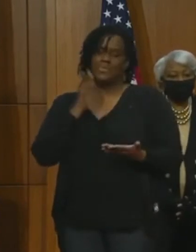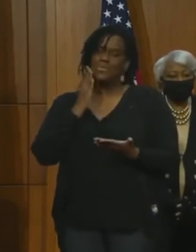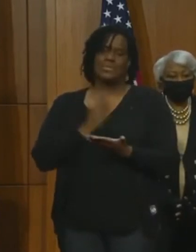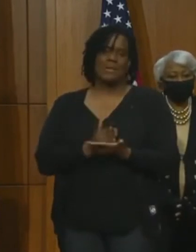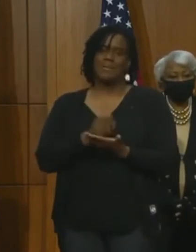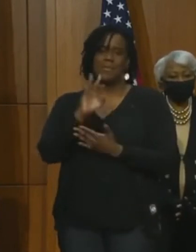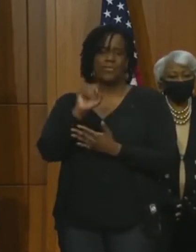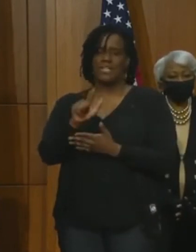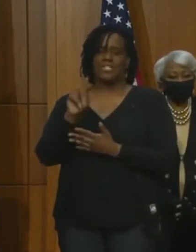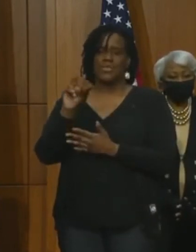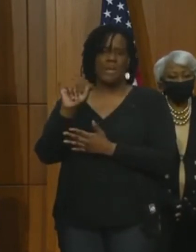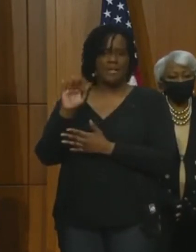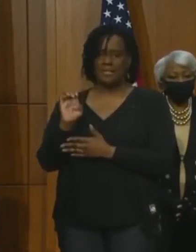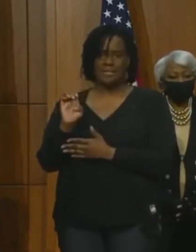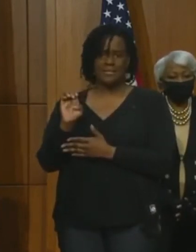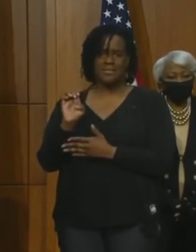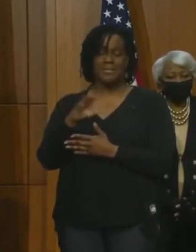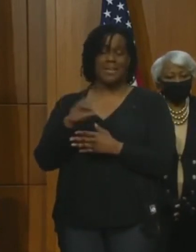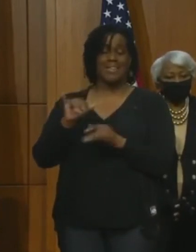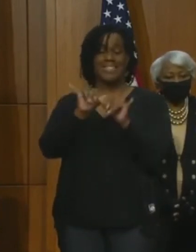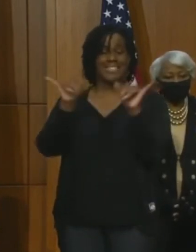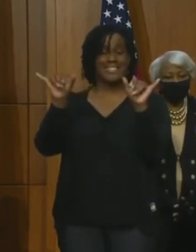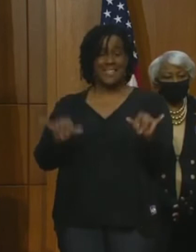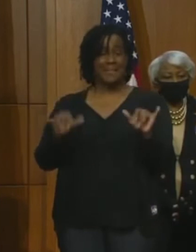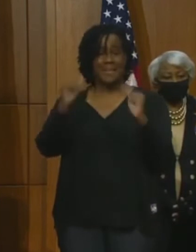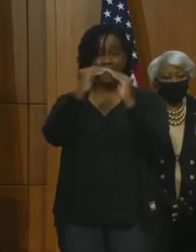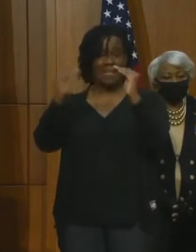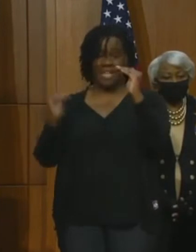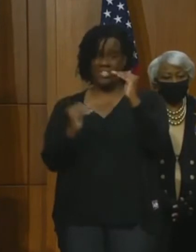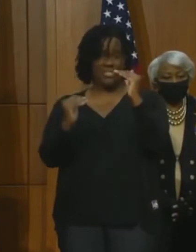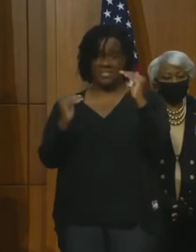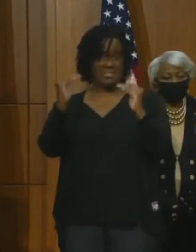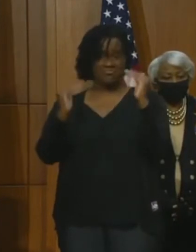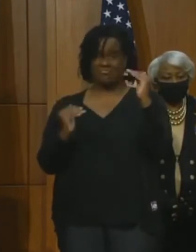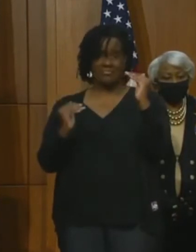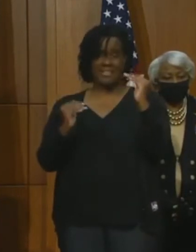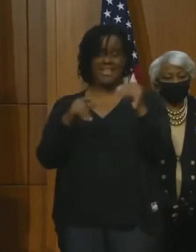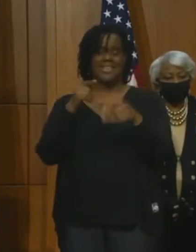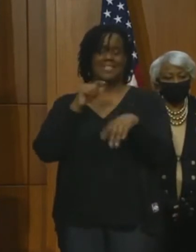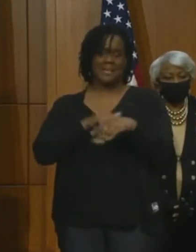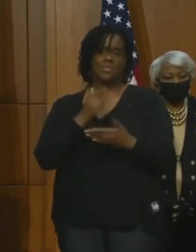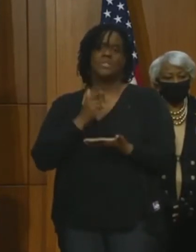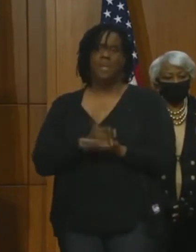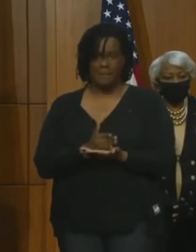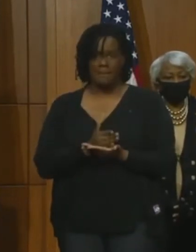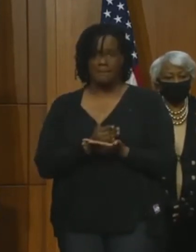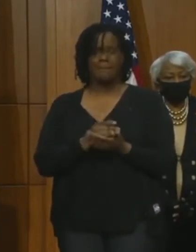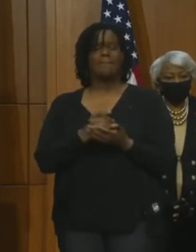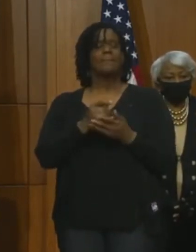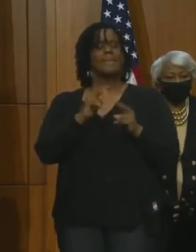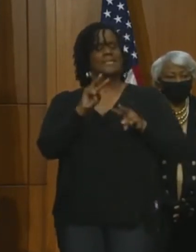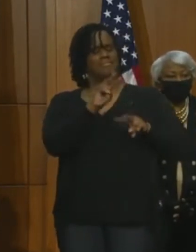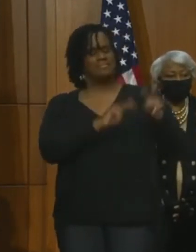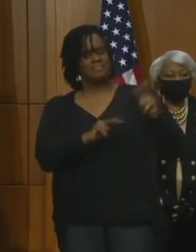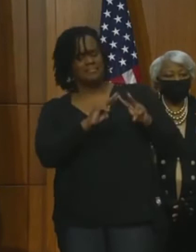racial violence and systemic injustice. They're saying it's time to take a new look at